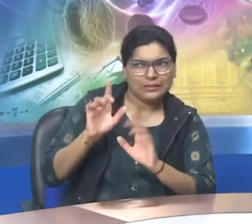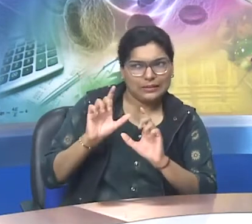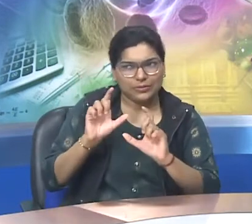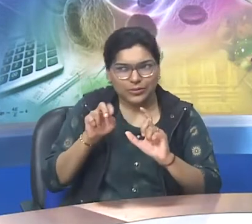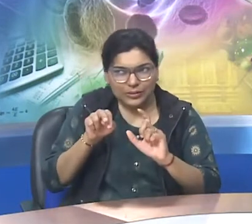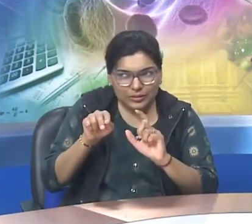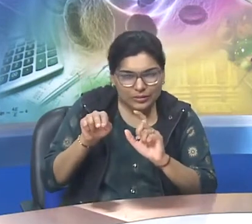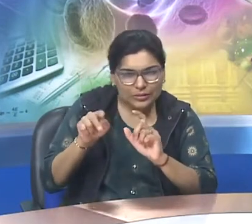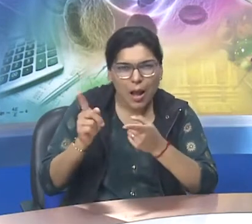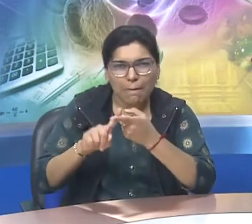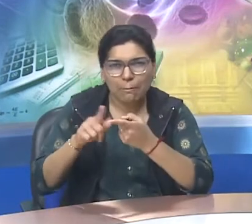look at the things.